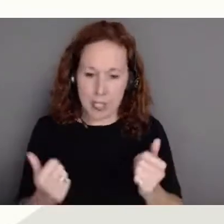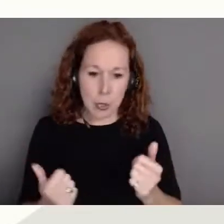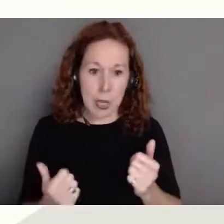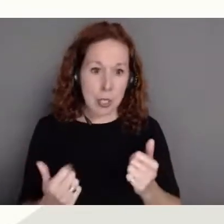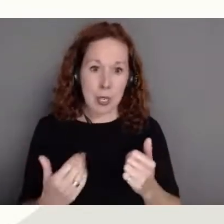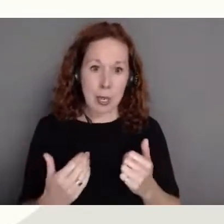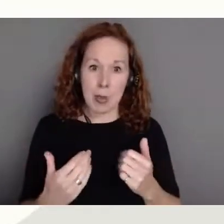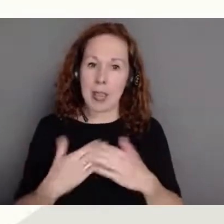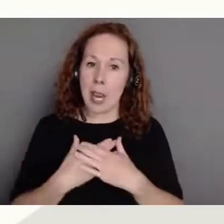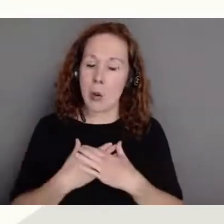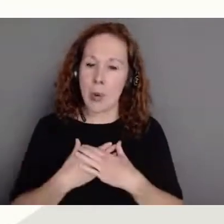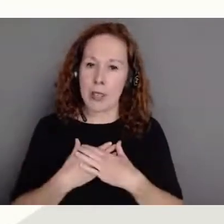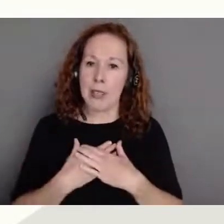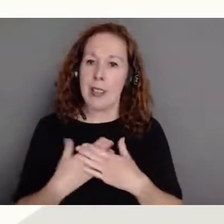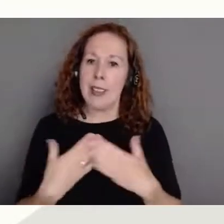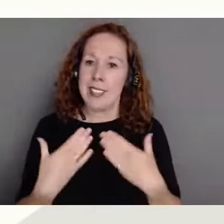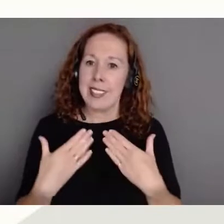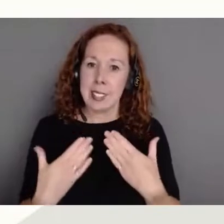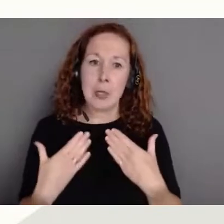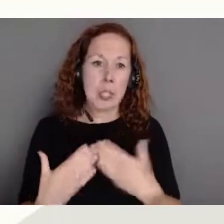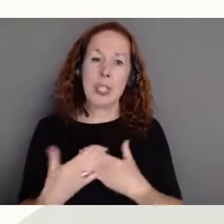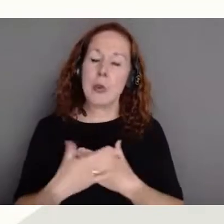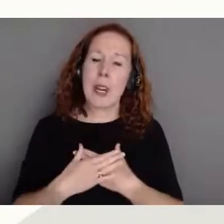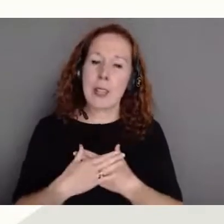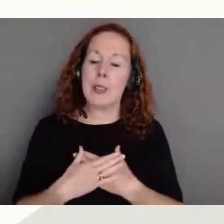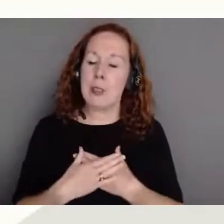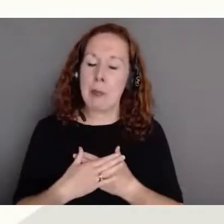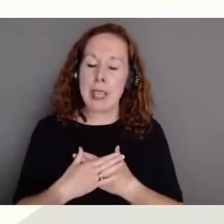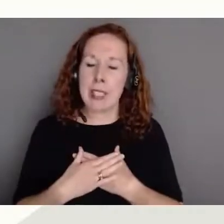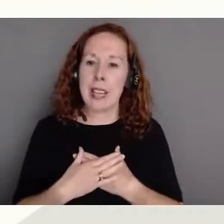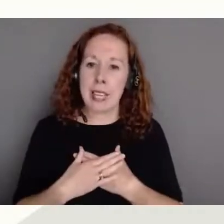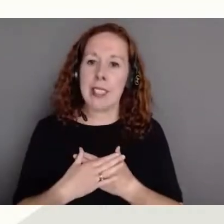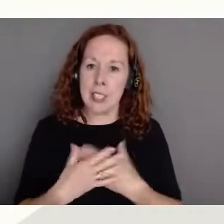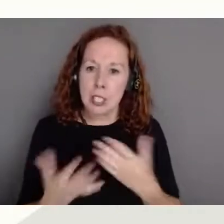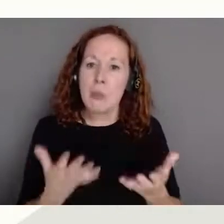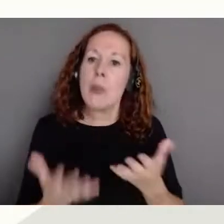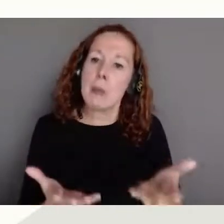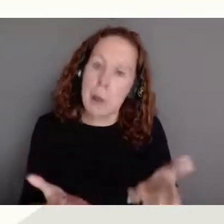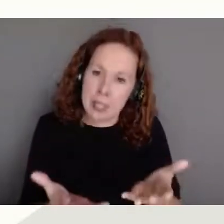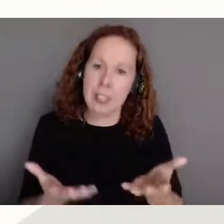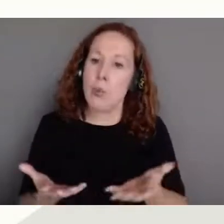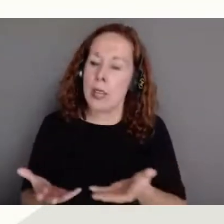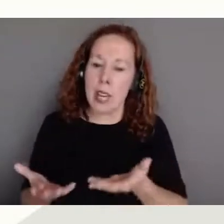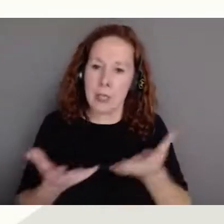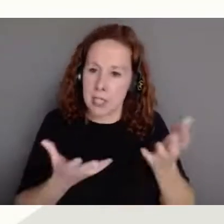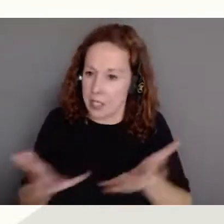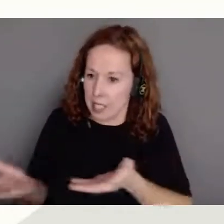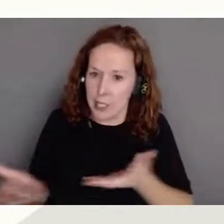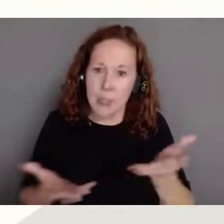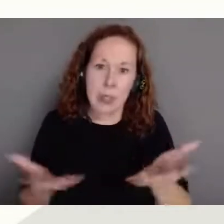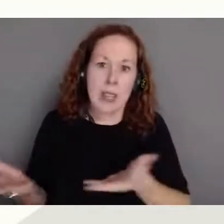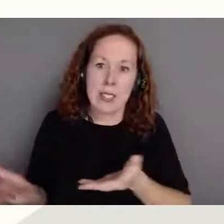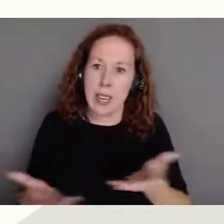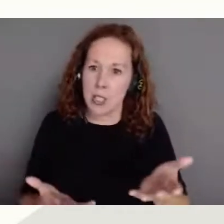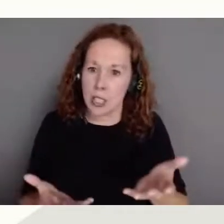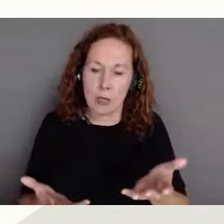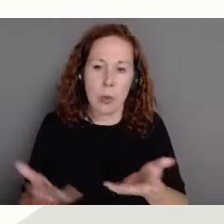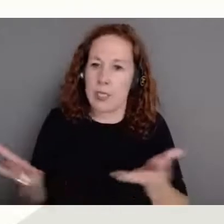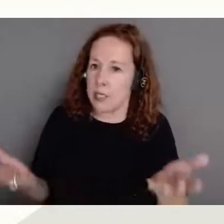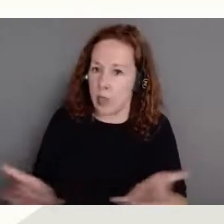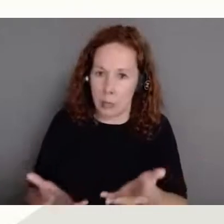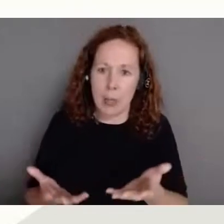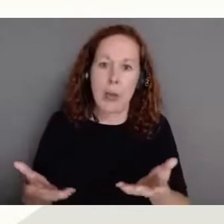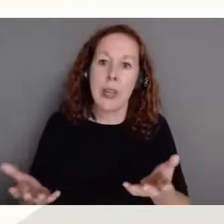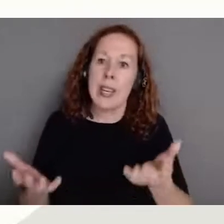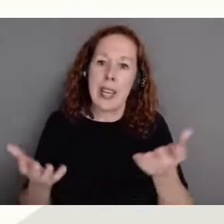tricky situation. And I'm like, how would, you just try to make it like you just want the best. You want to have a successful transaction.